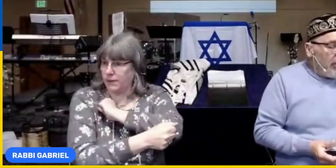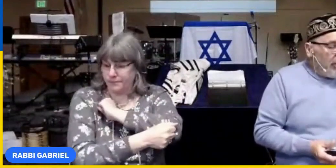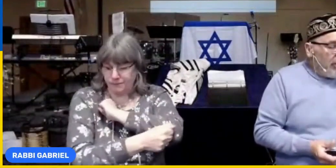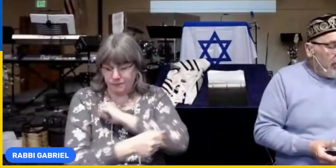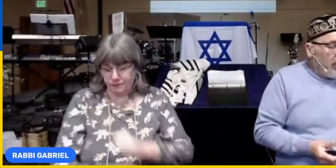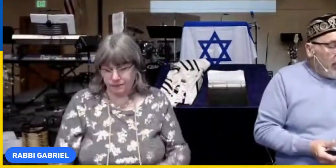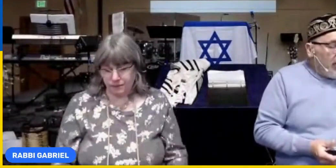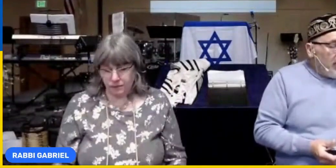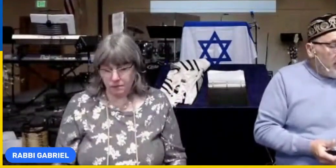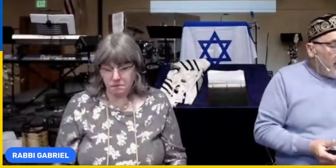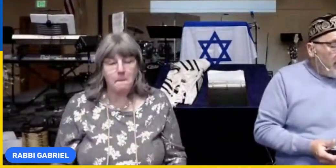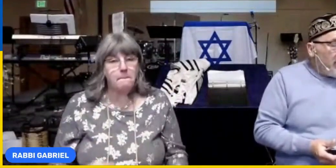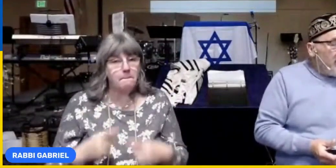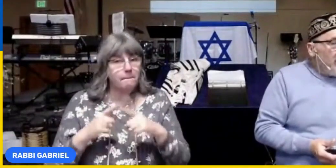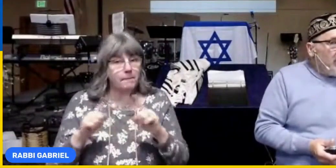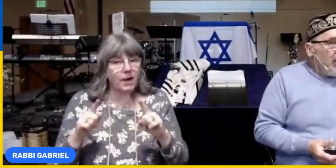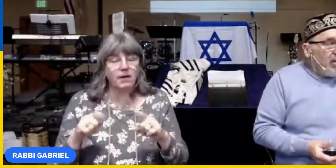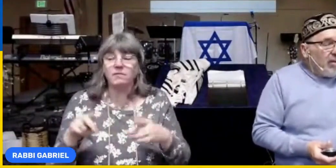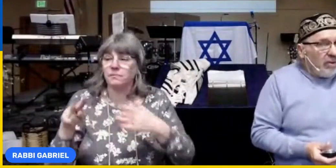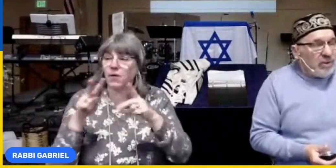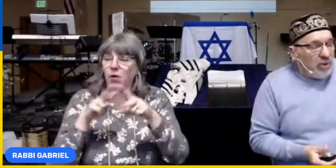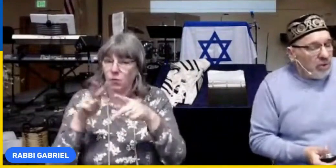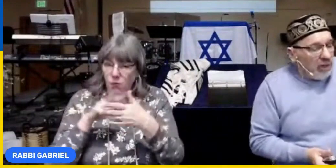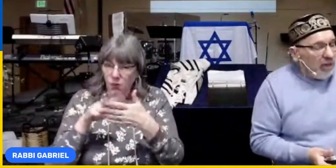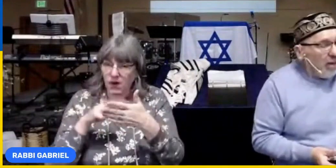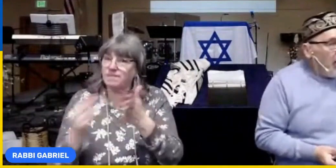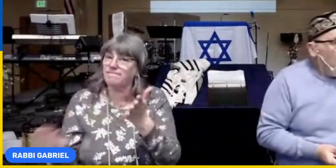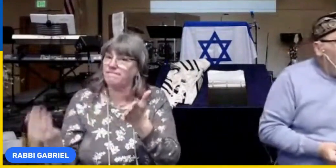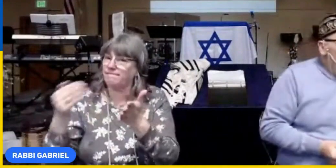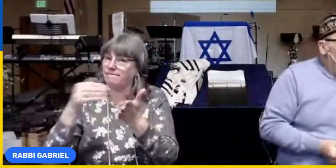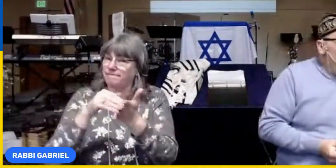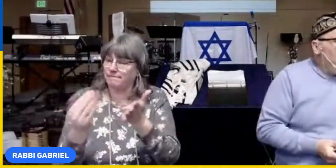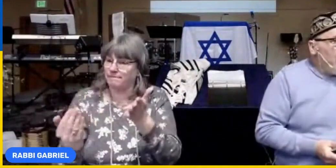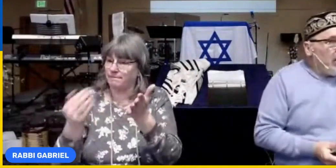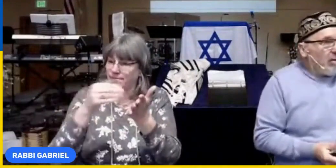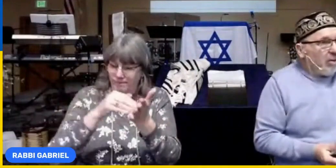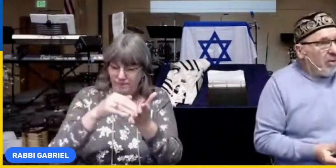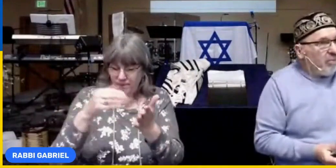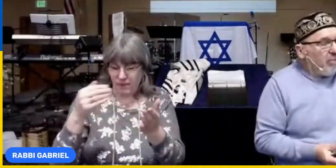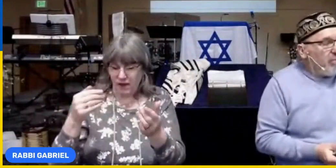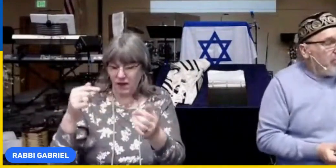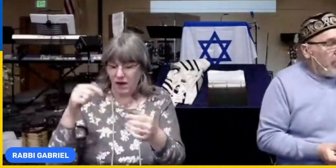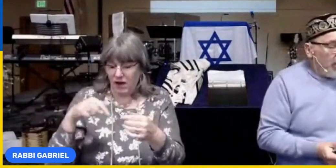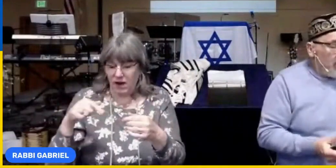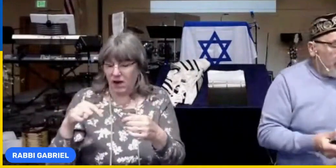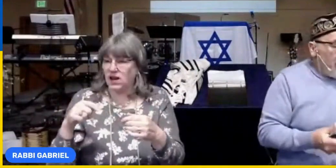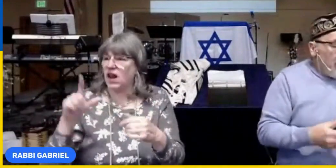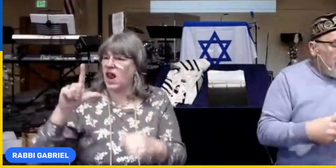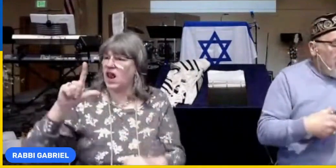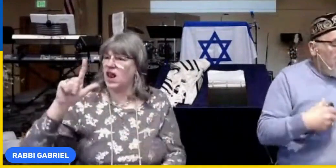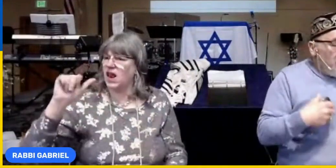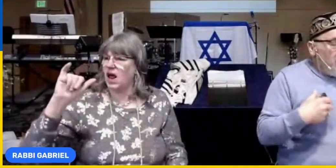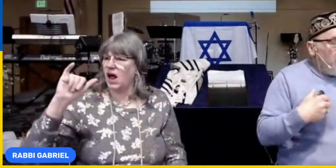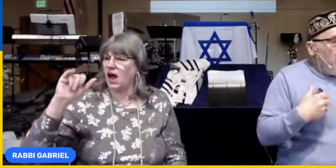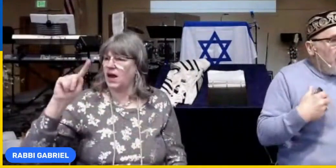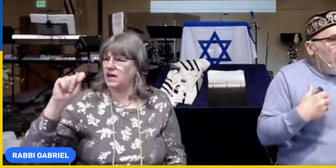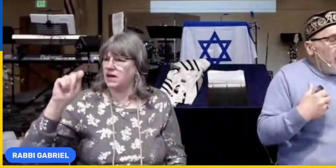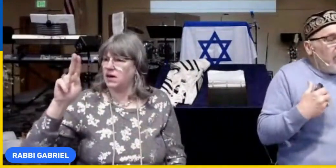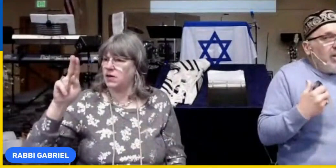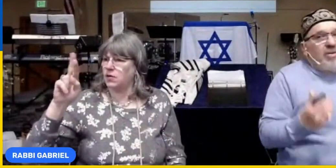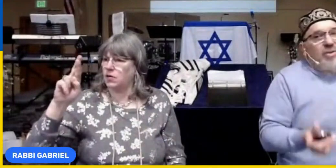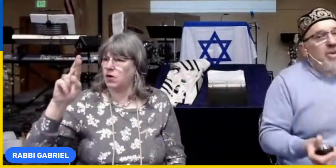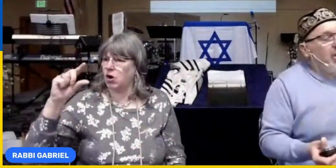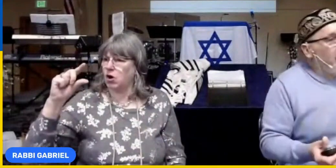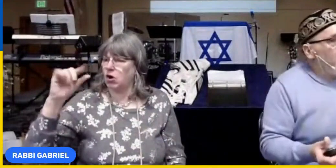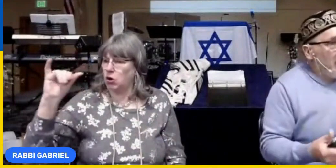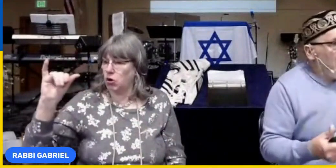Seder. Some of it, the story, is also part of